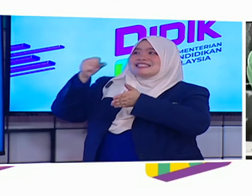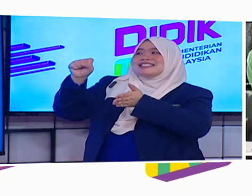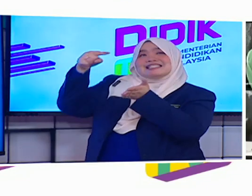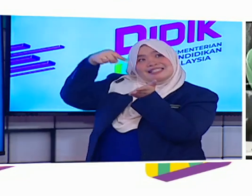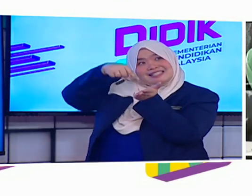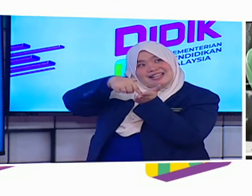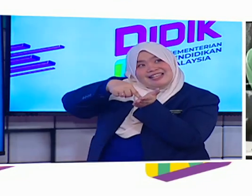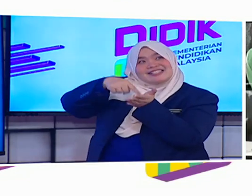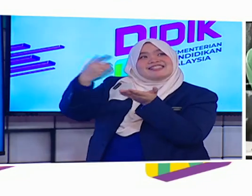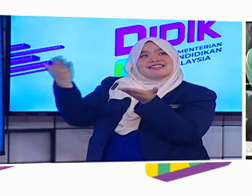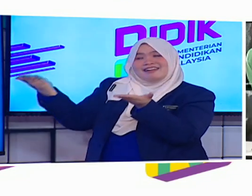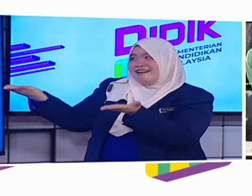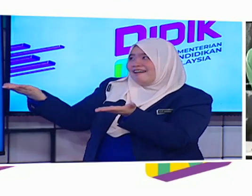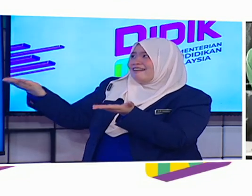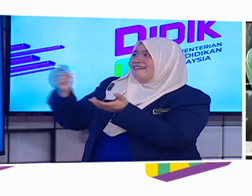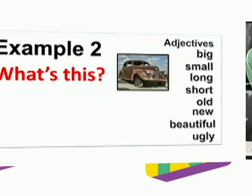What is this?